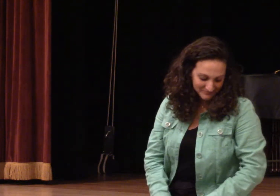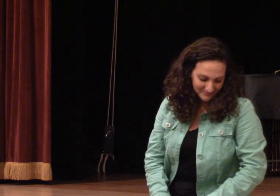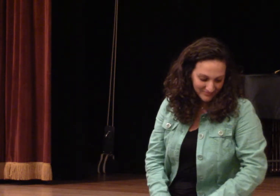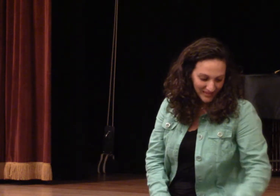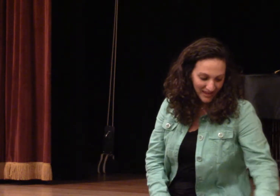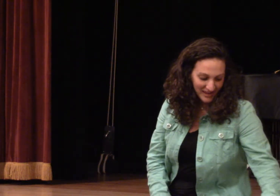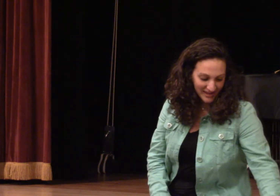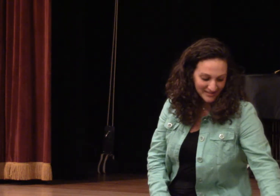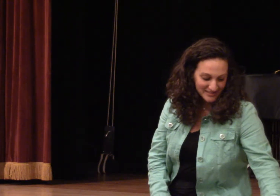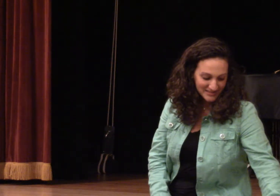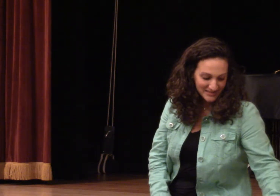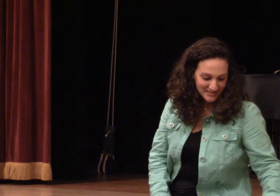And